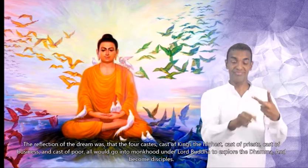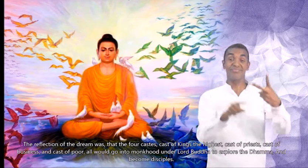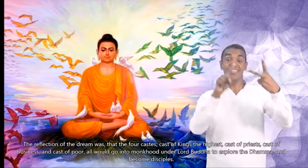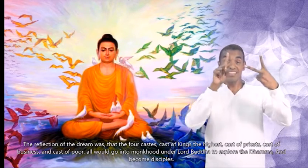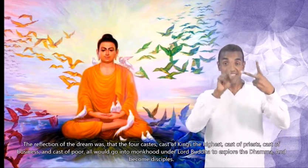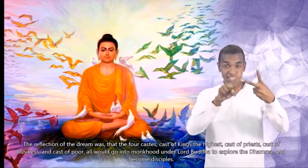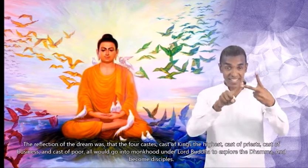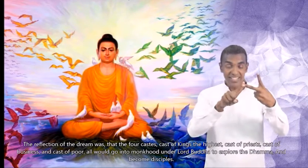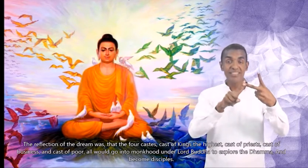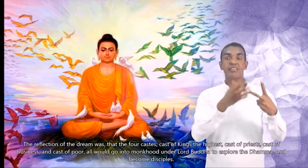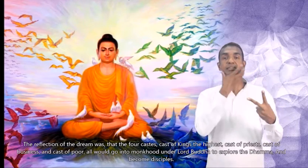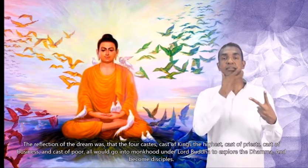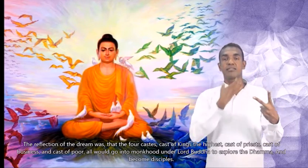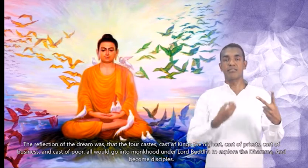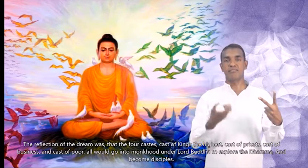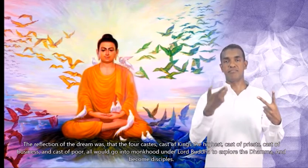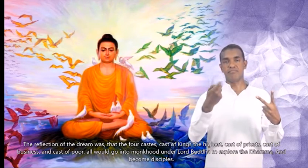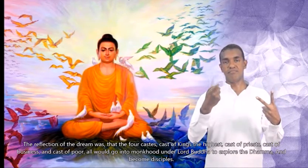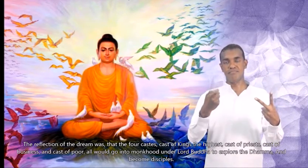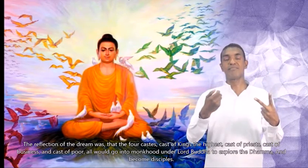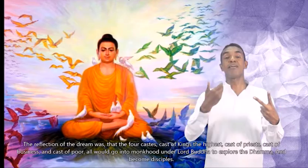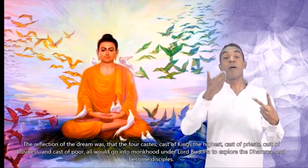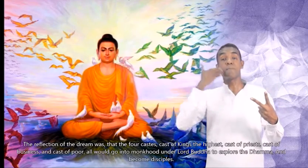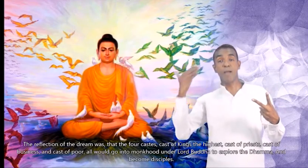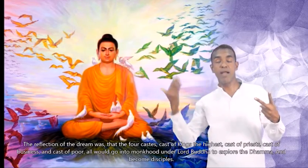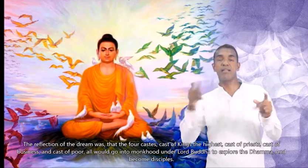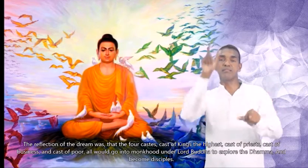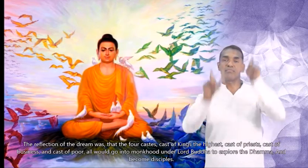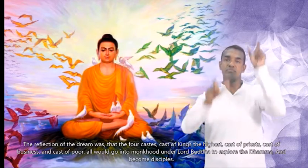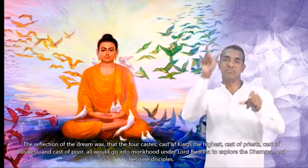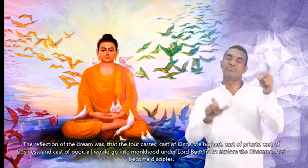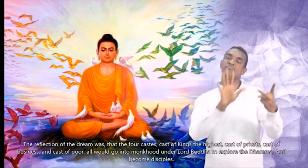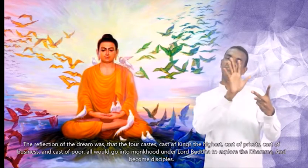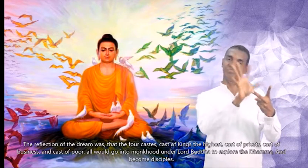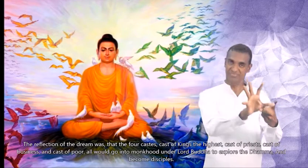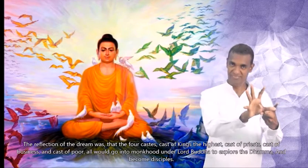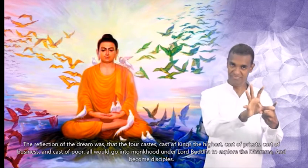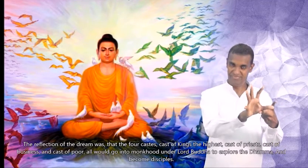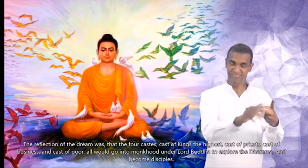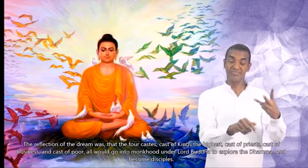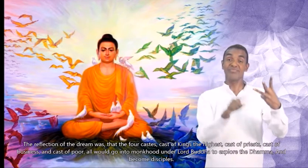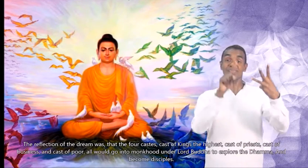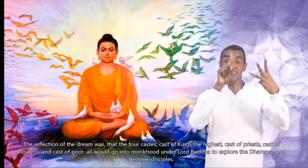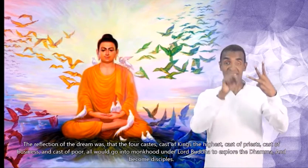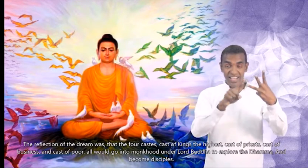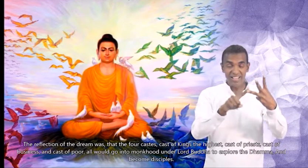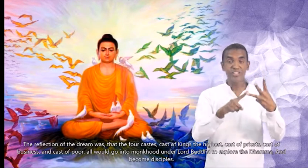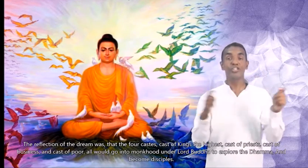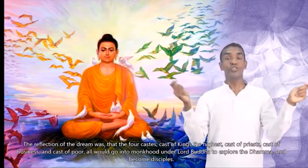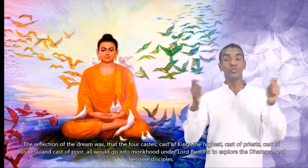of business, and caste of poor, all would go into the monkhood under Lord Samma Sambuddha to